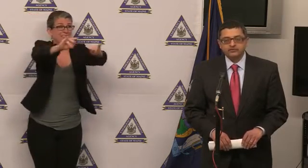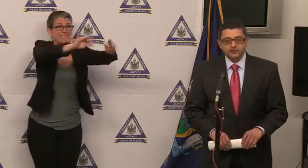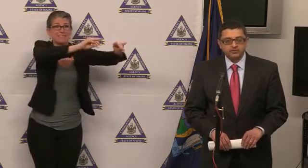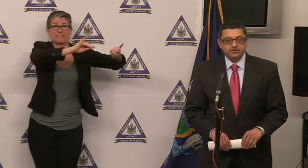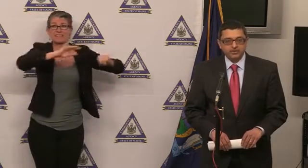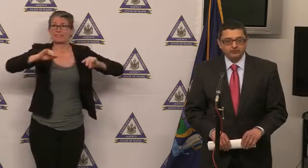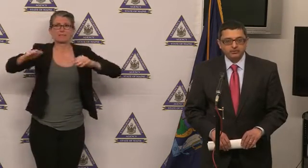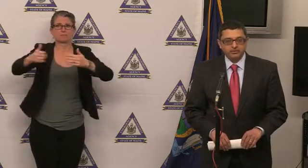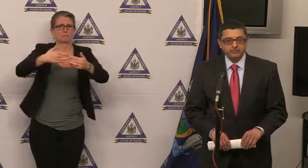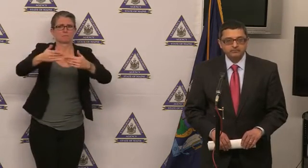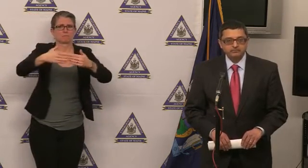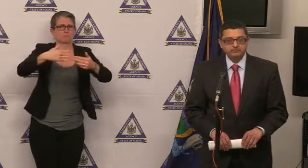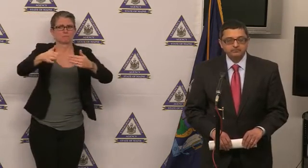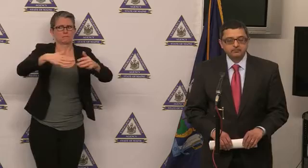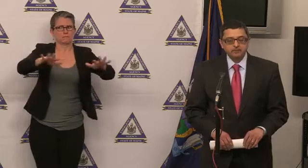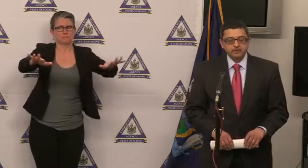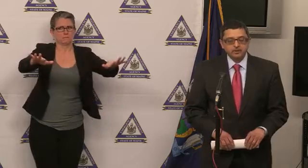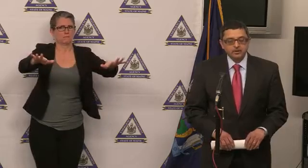represent the tip of the iceberg.